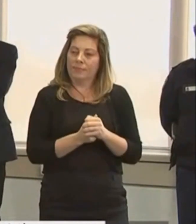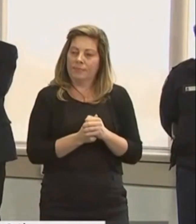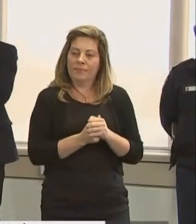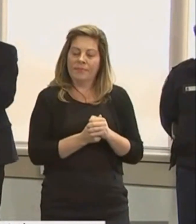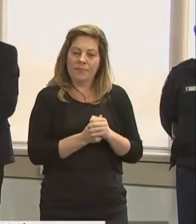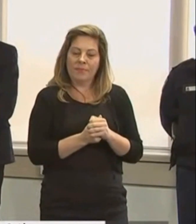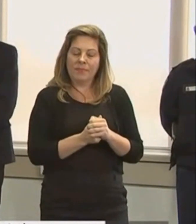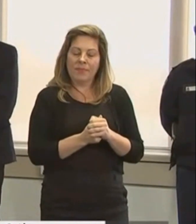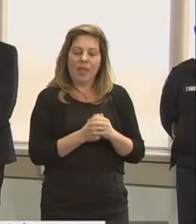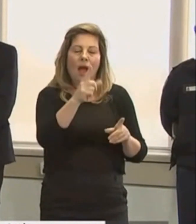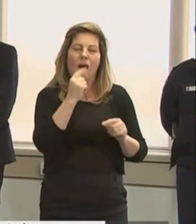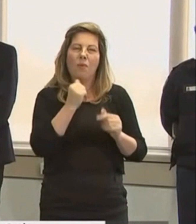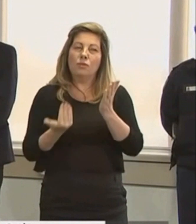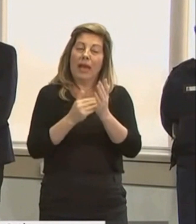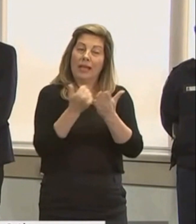stage well,